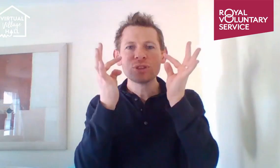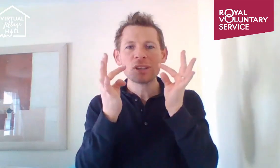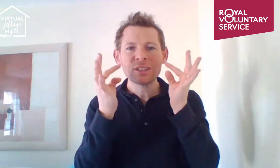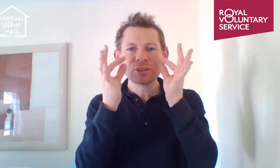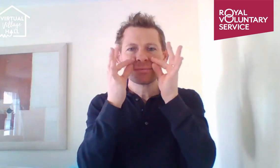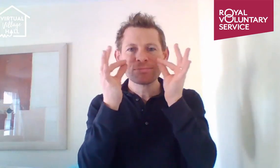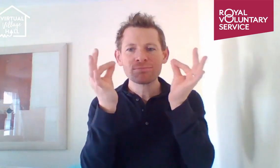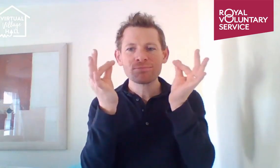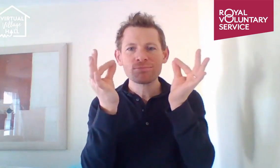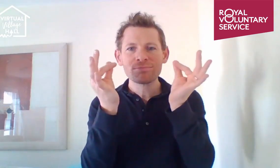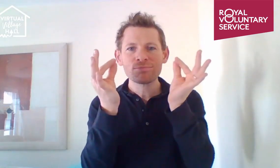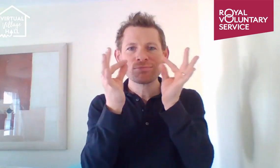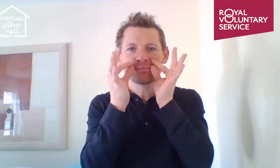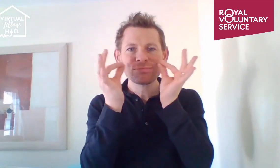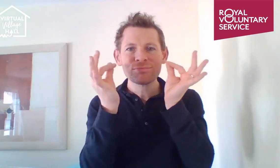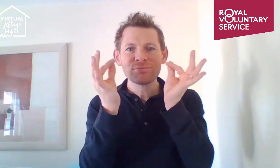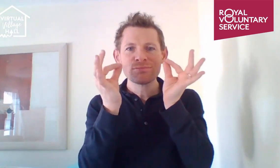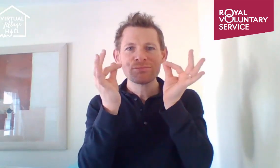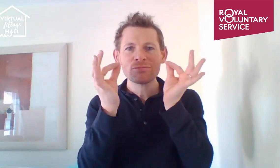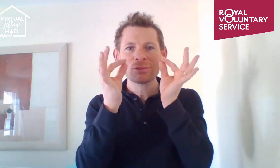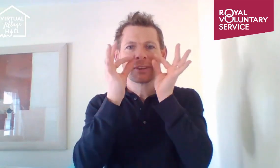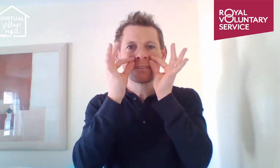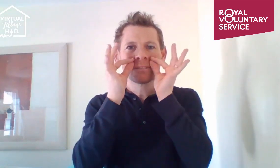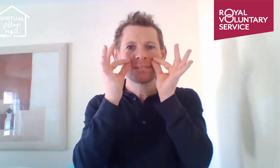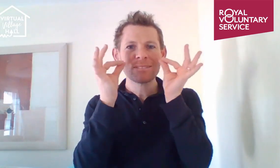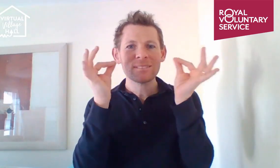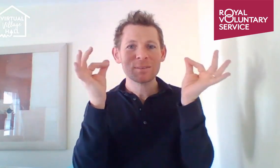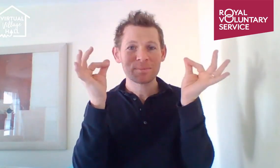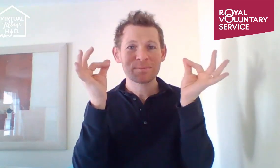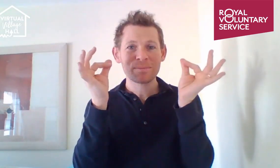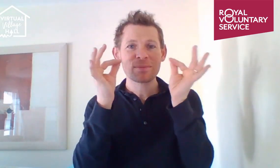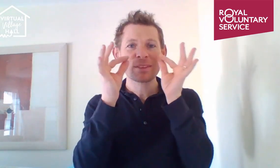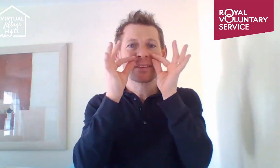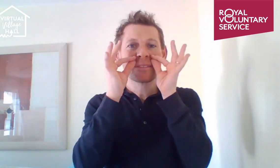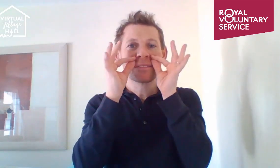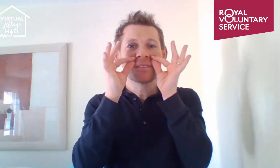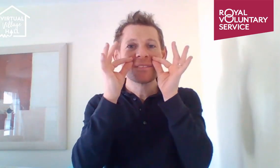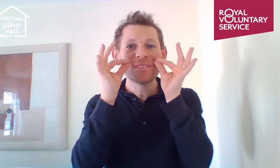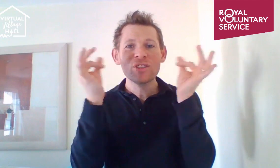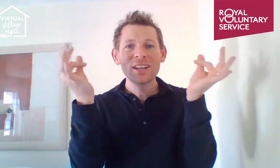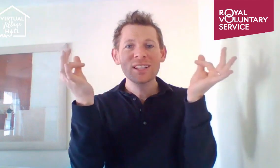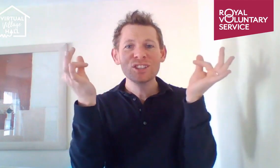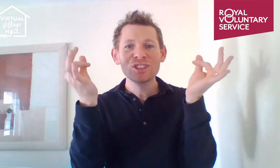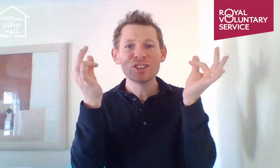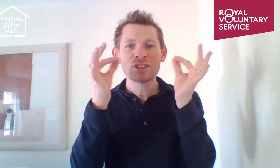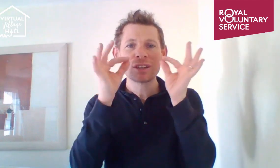And the reason that it's signed like this is because, of course, it shows the wee moustaches. French.